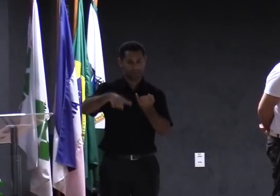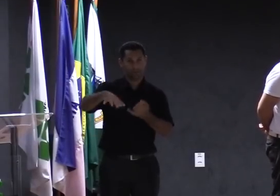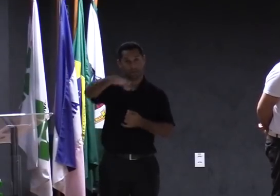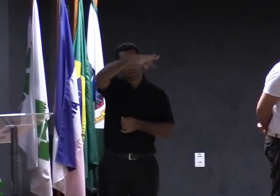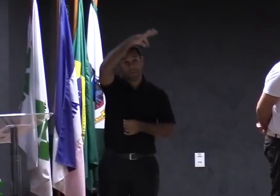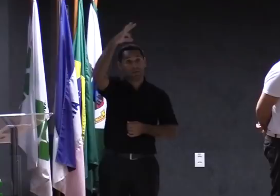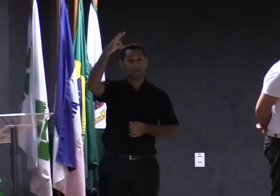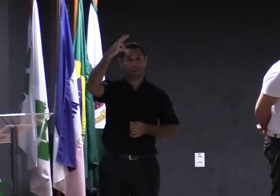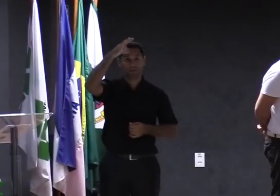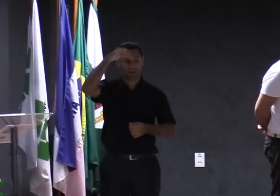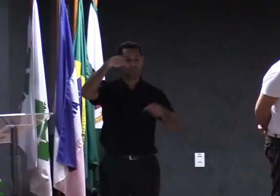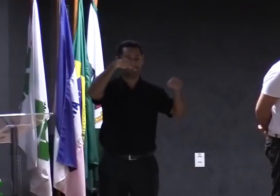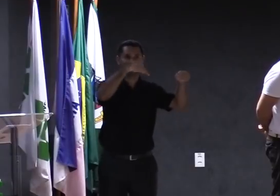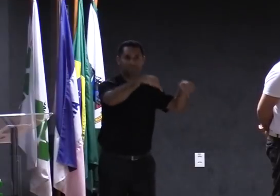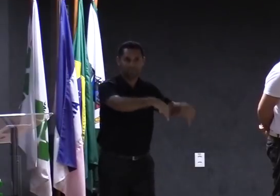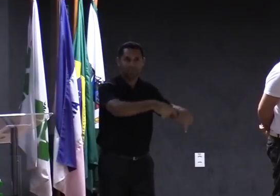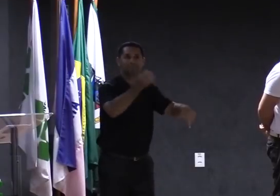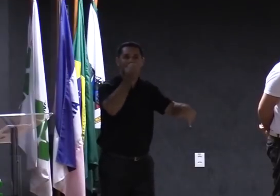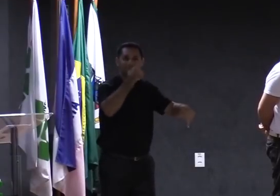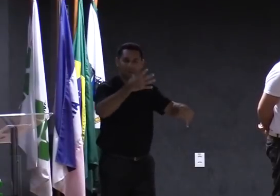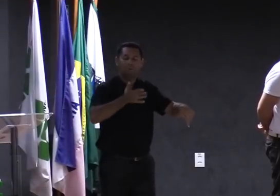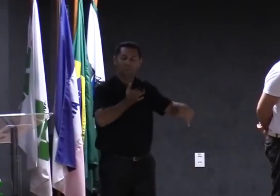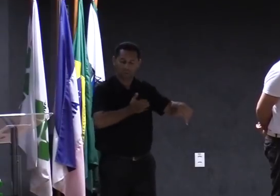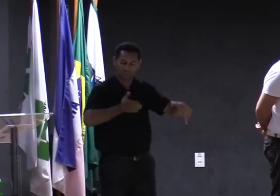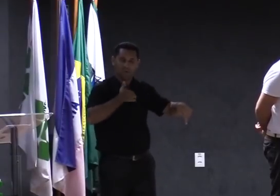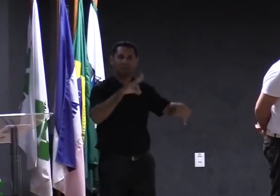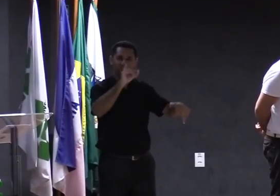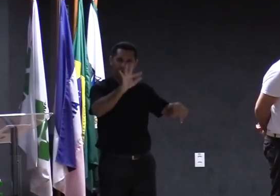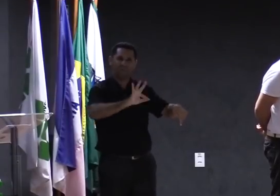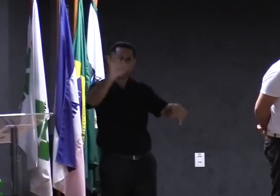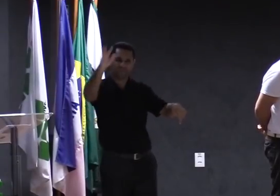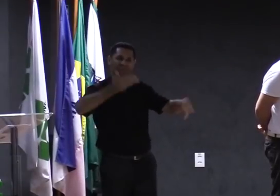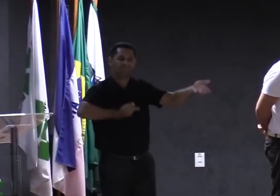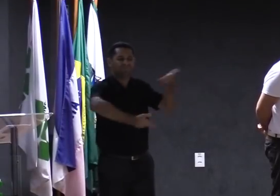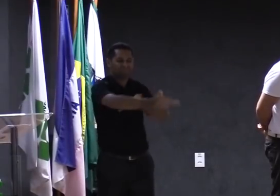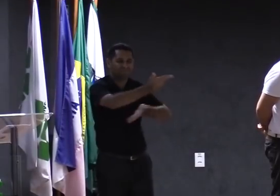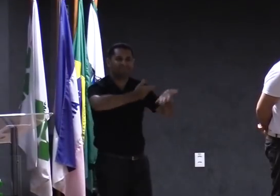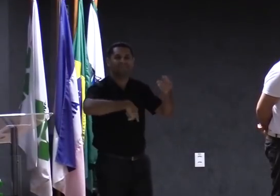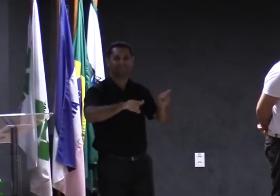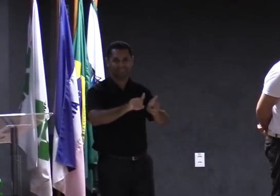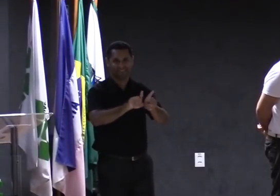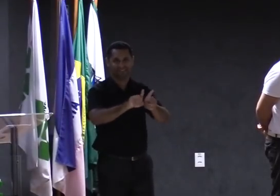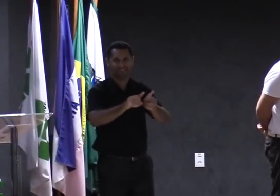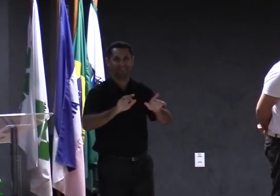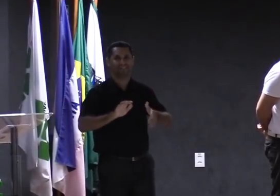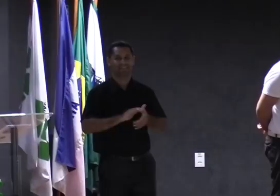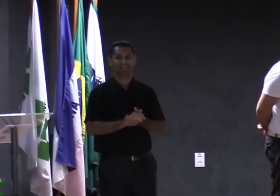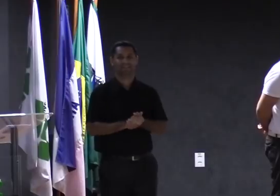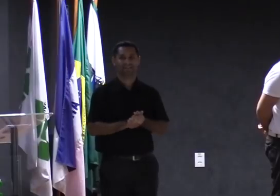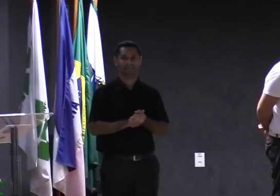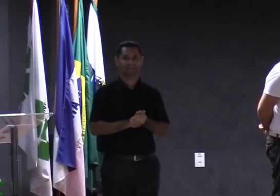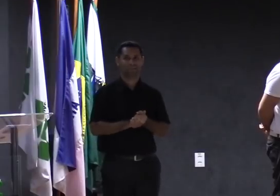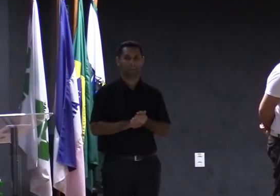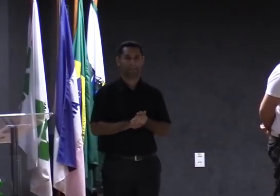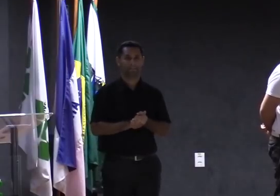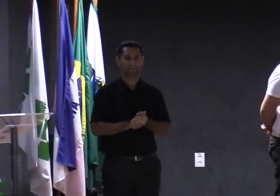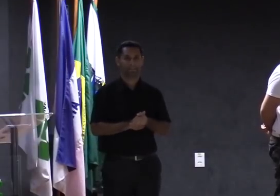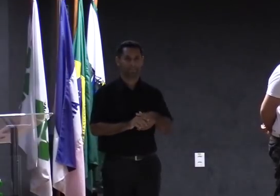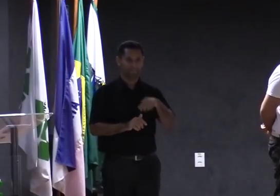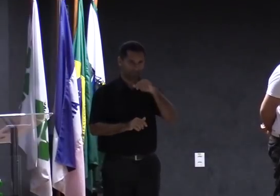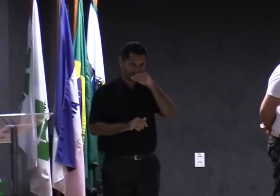e ela acha que vai ser muito bom e vocês irão colaborar com ela muito no futuro. And